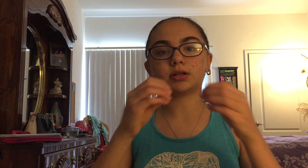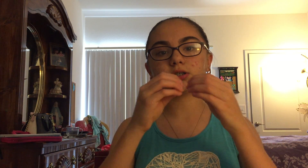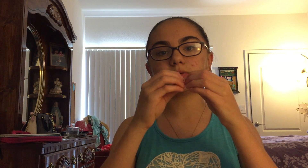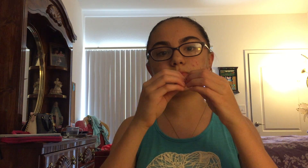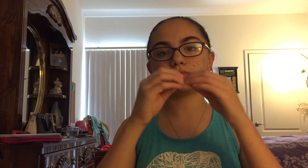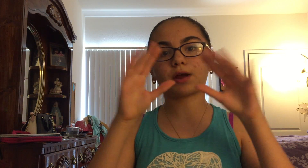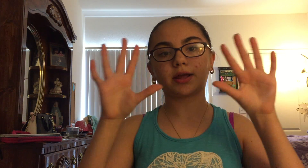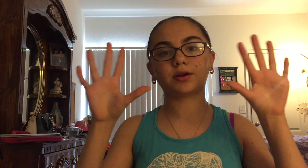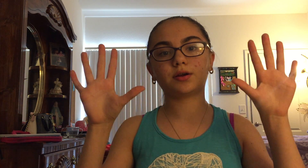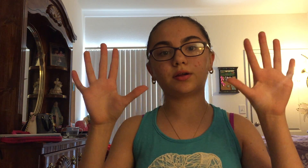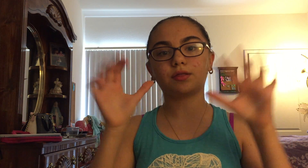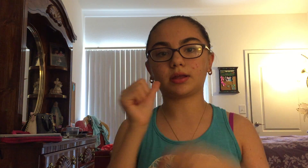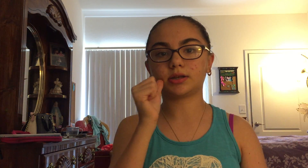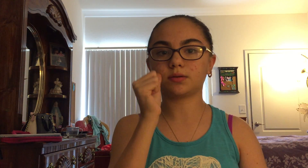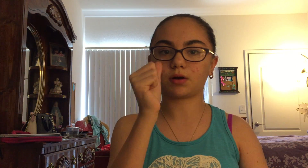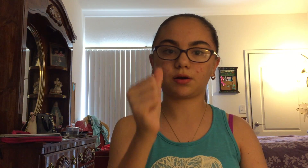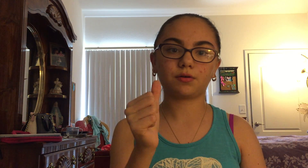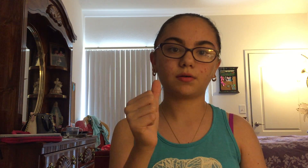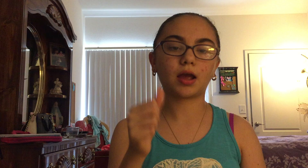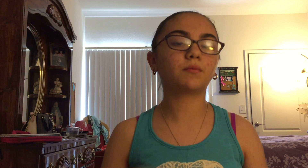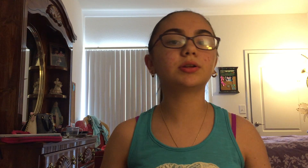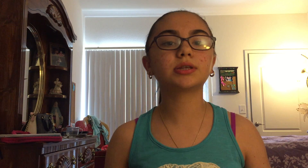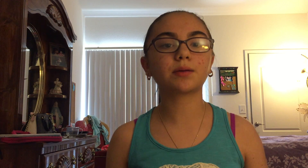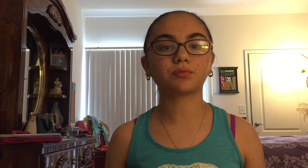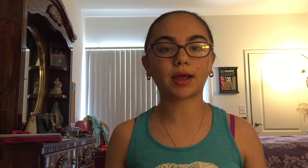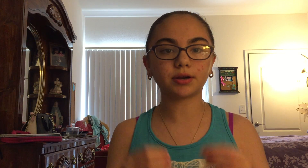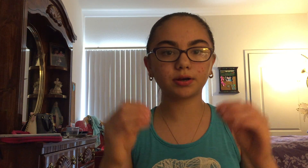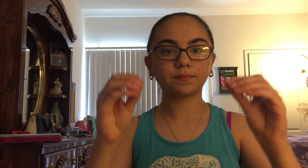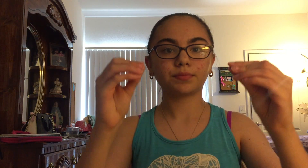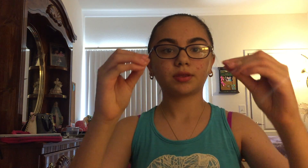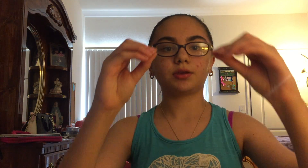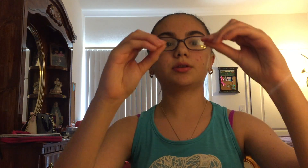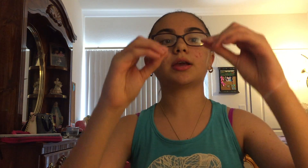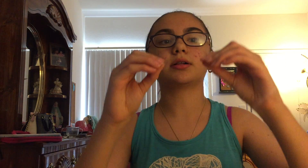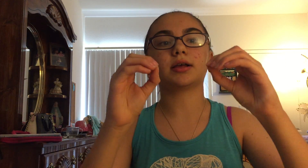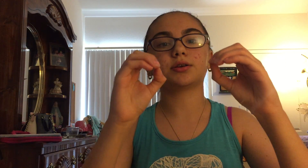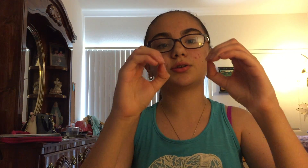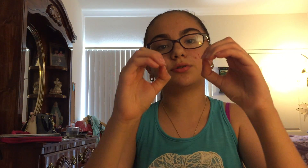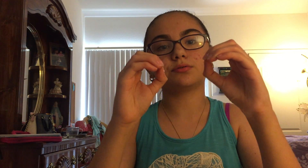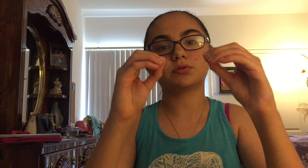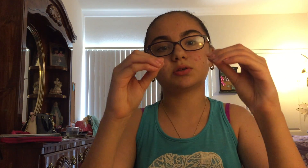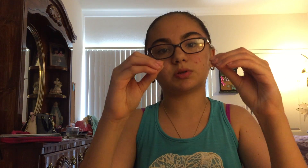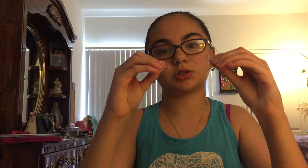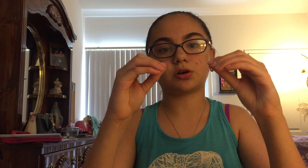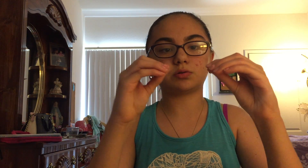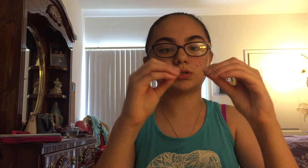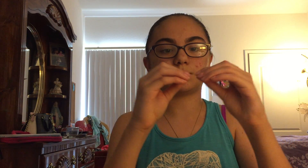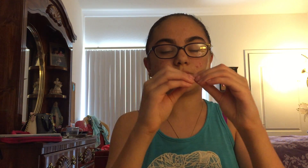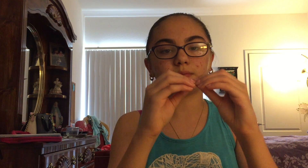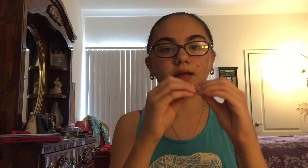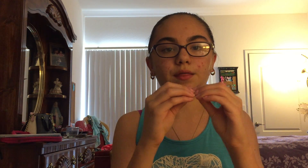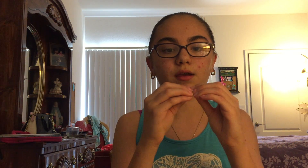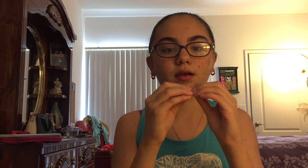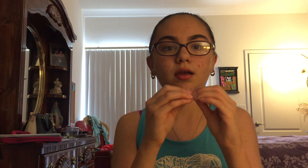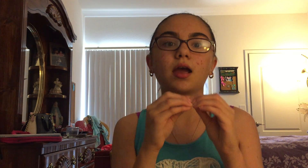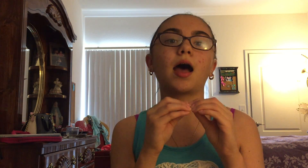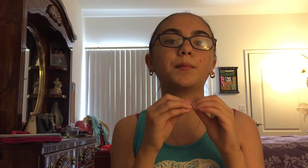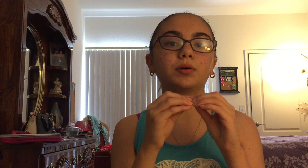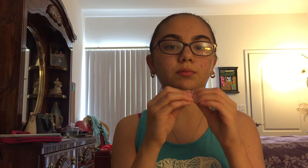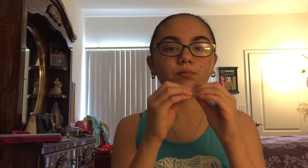much brighter than tomorrow and when you say brighter you take like your two smushed o's and put them together and put